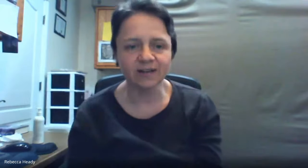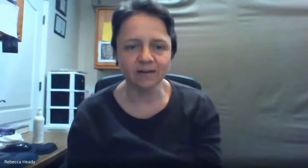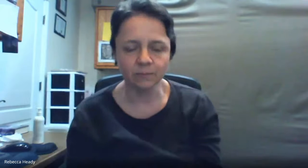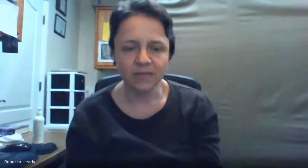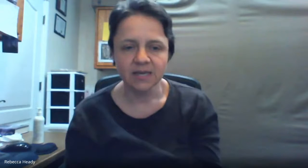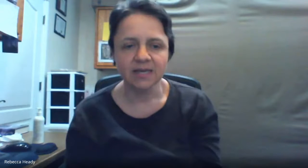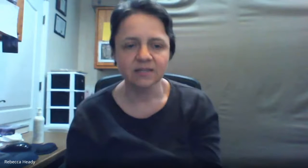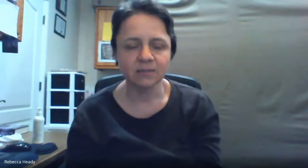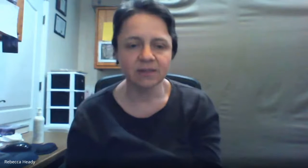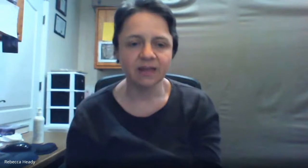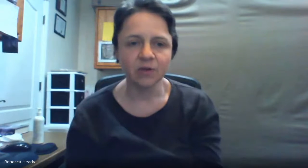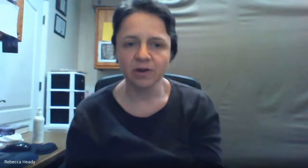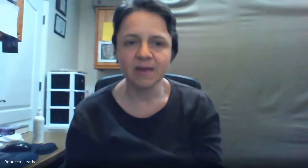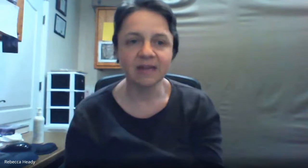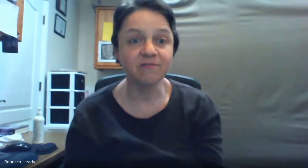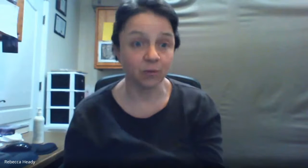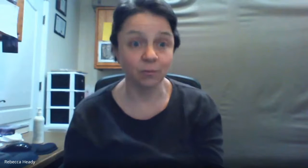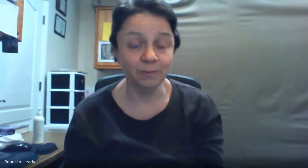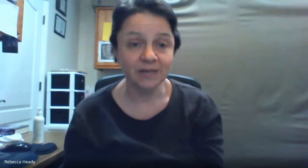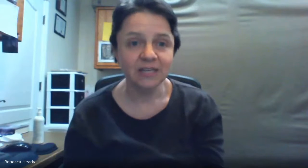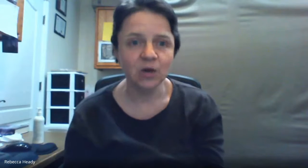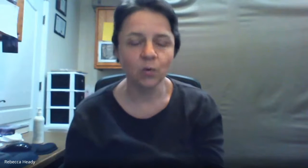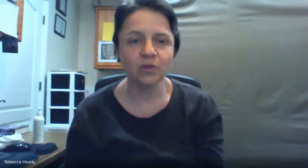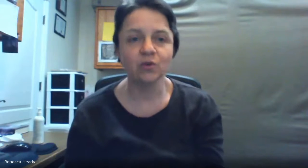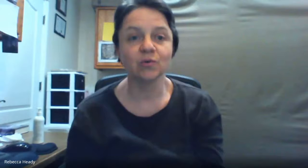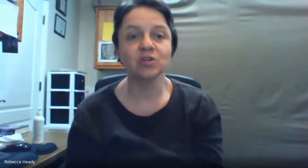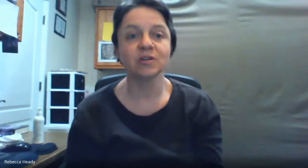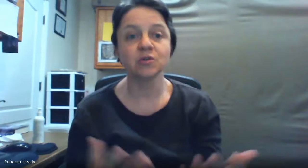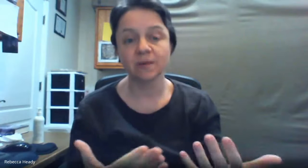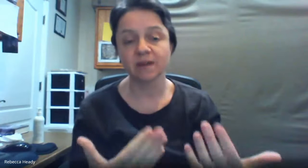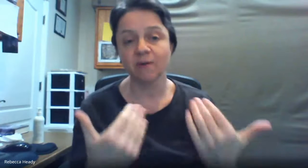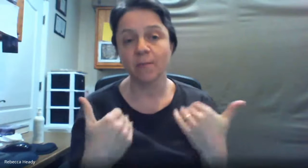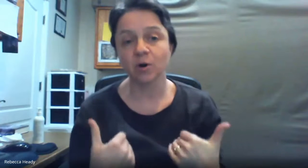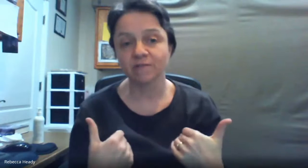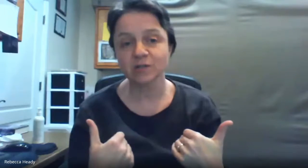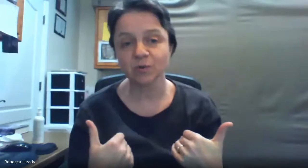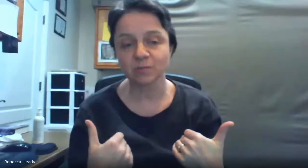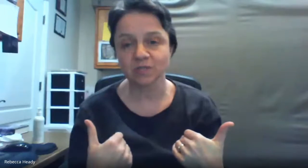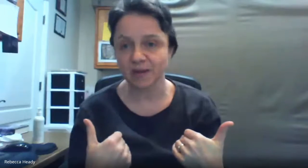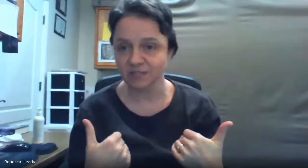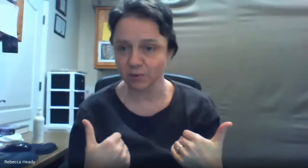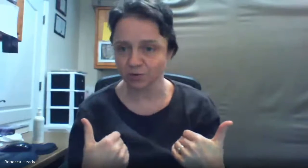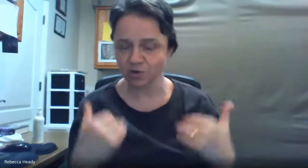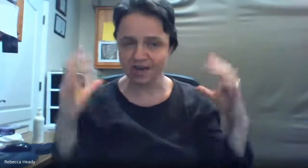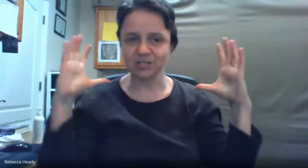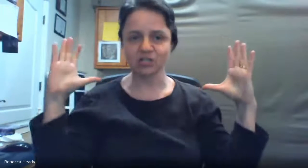it. It'd be like if you're in making film, you know, you can do something from a first person perspective, or you're trying to